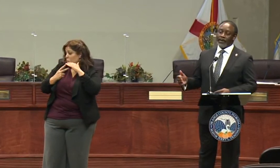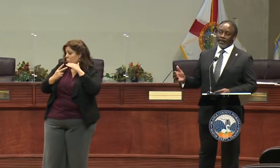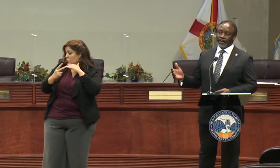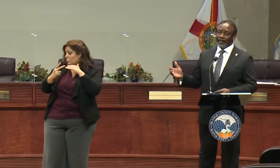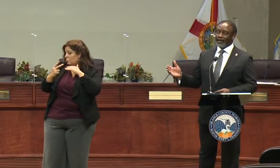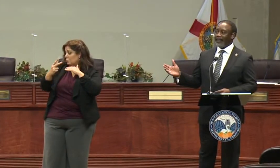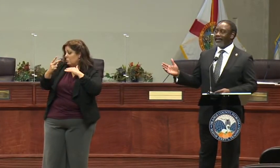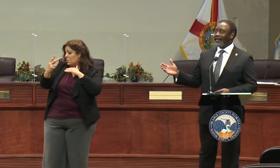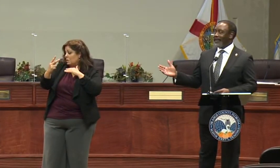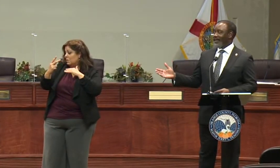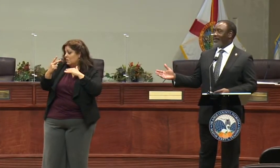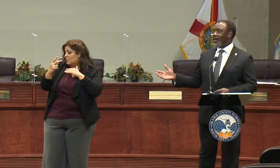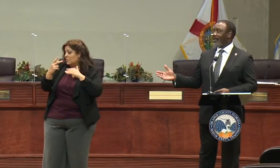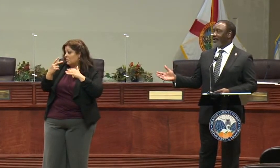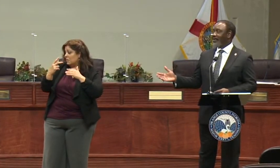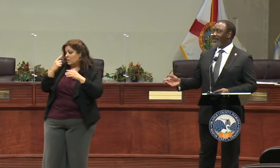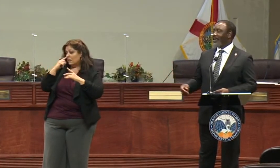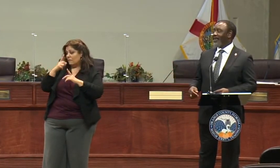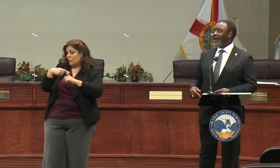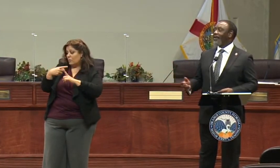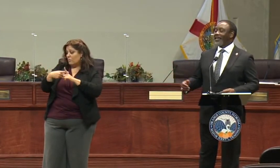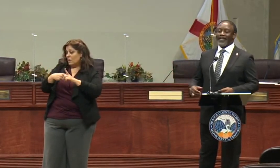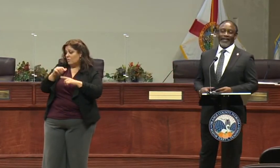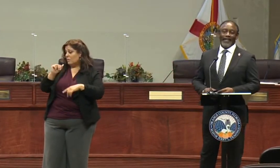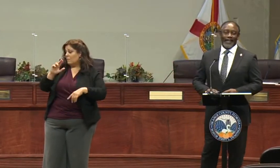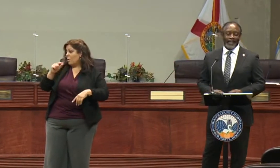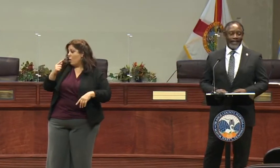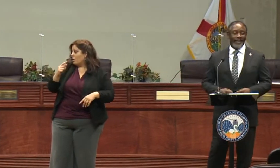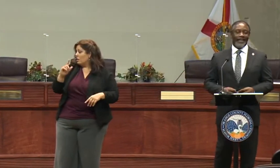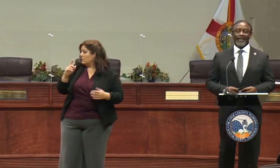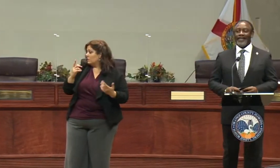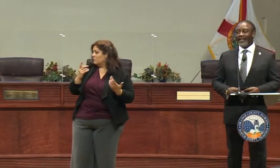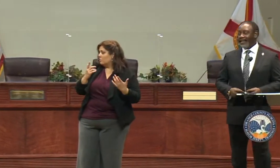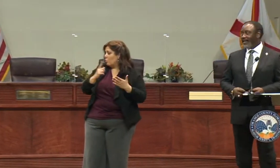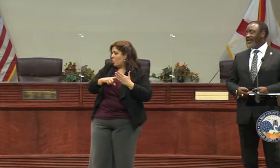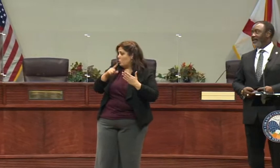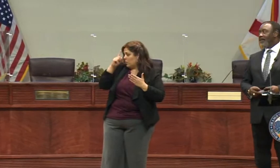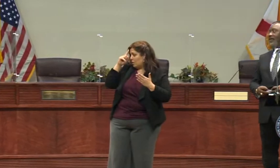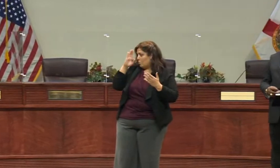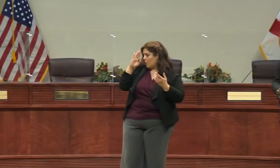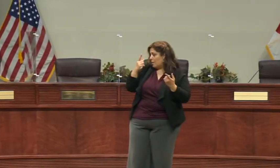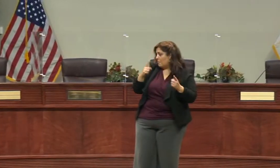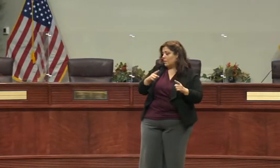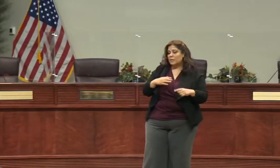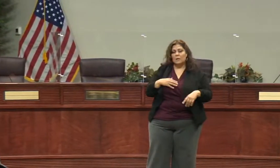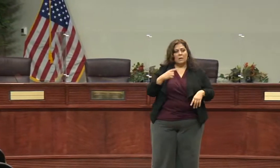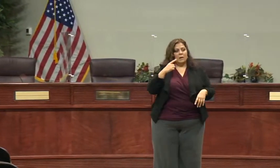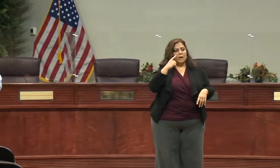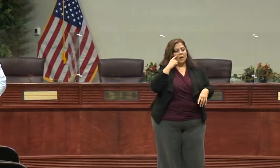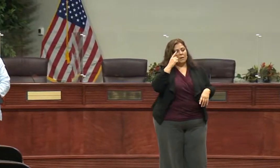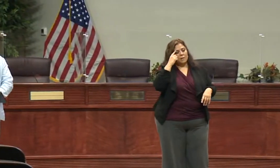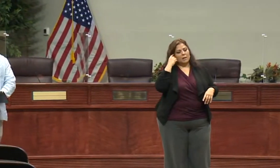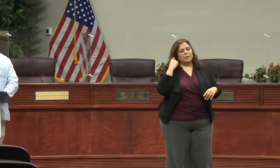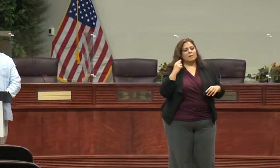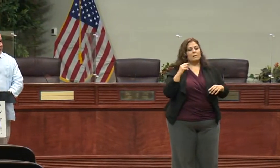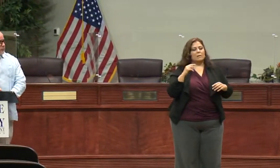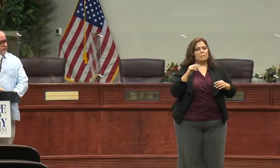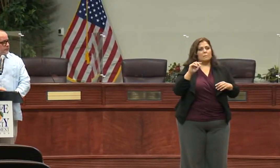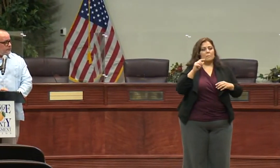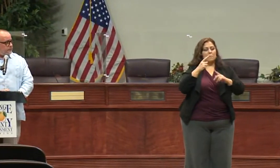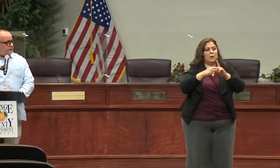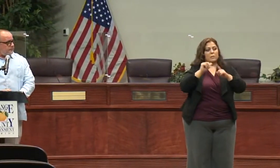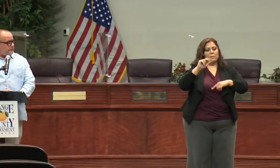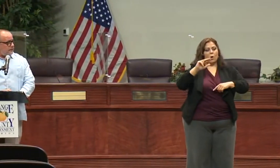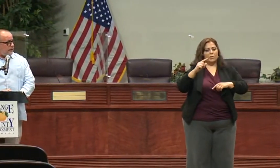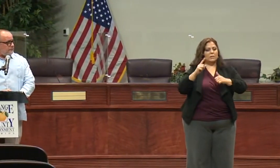for the month of August? I think that probably the month of August will be the first month that we see